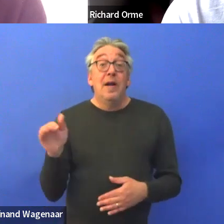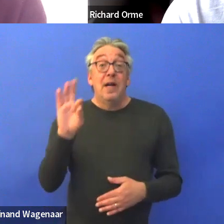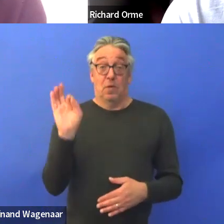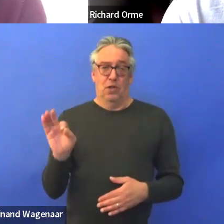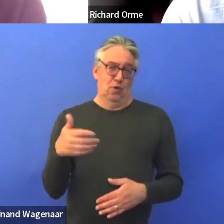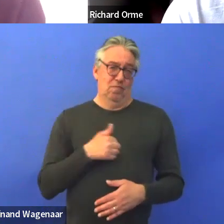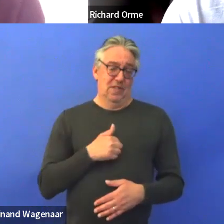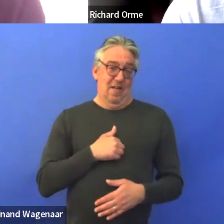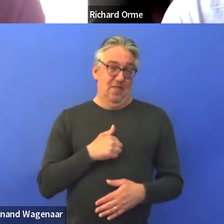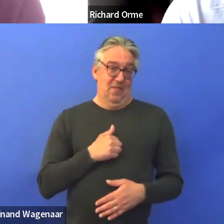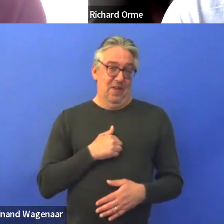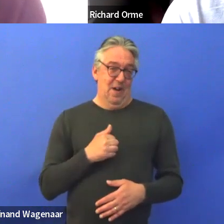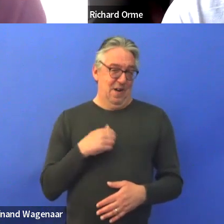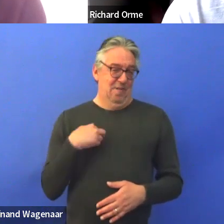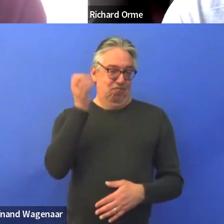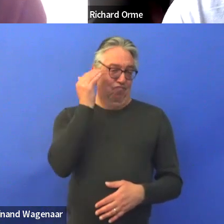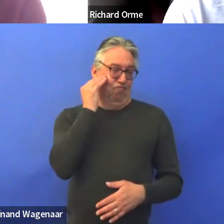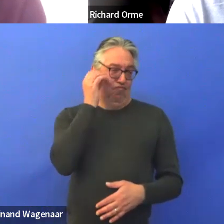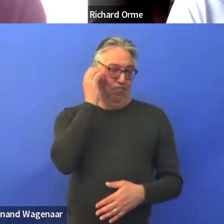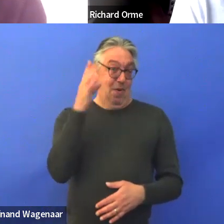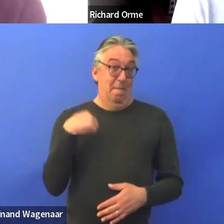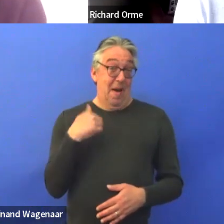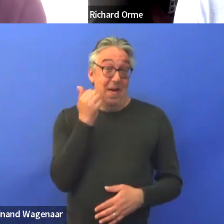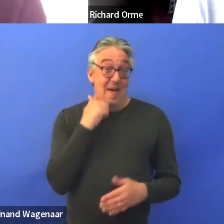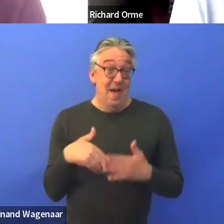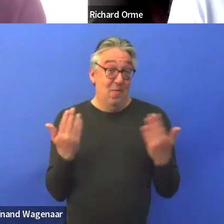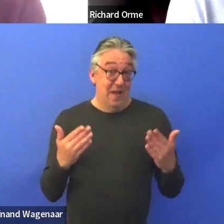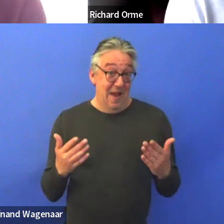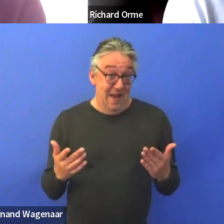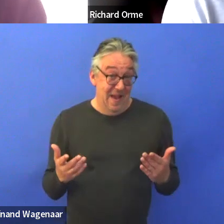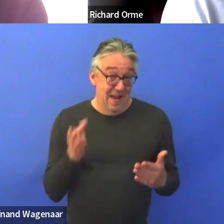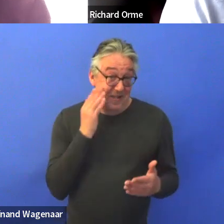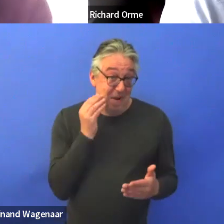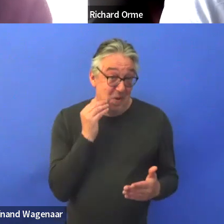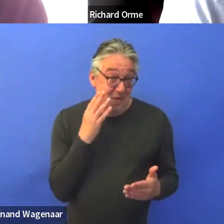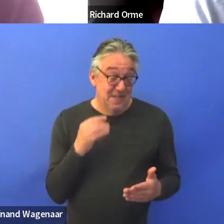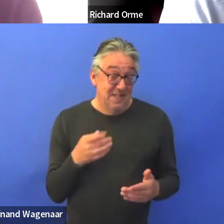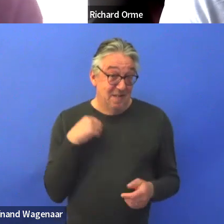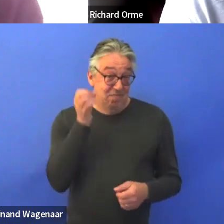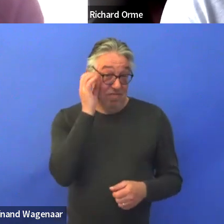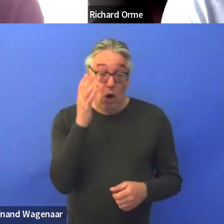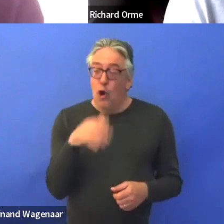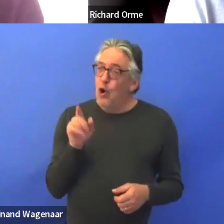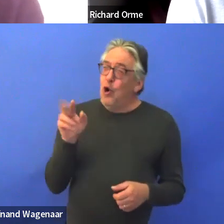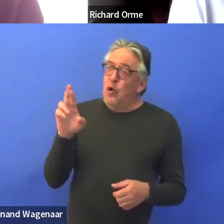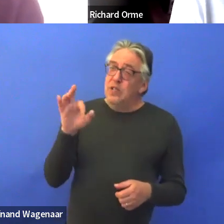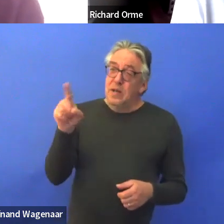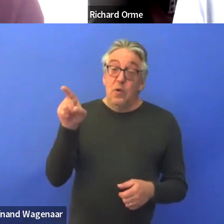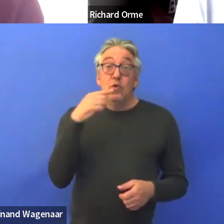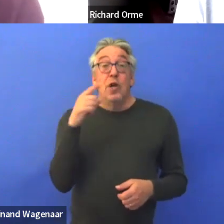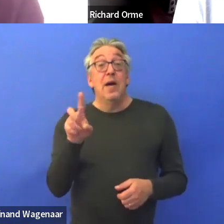it's my cup of tea and my everyday life, let's say, which is, you mentioned, Richard, that by